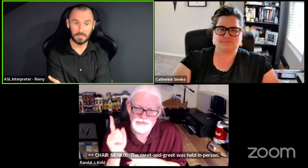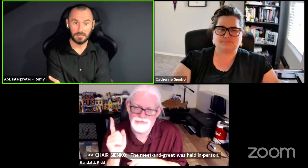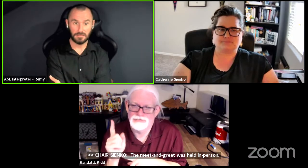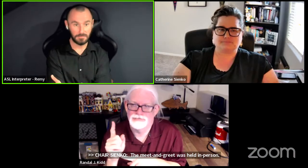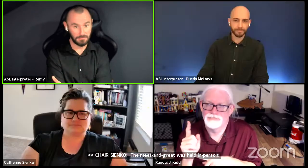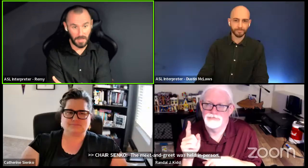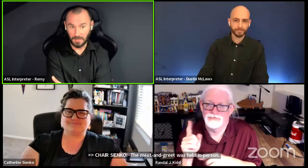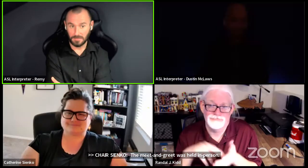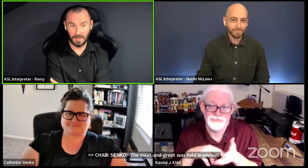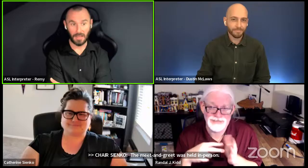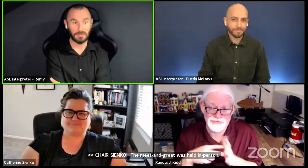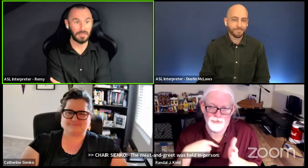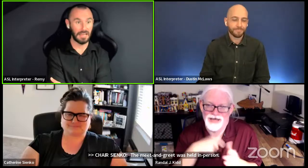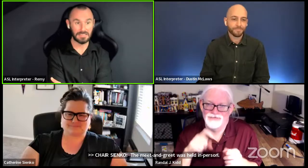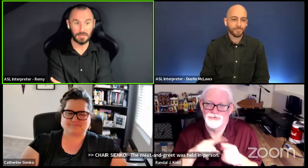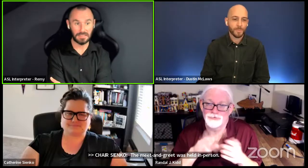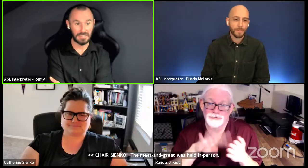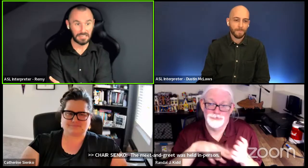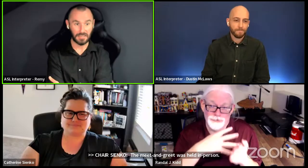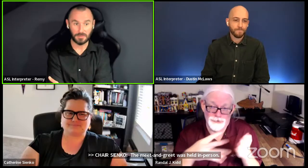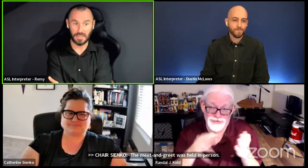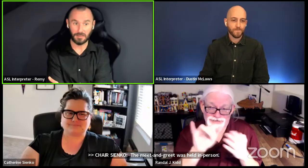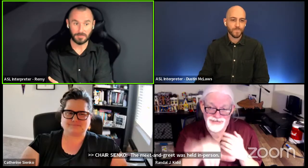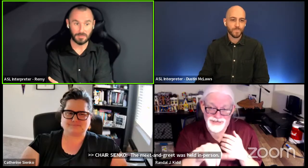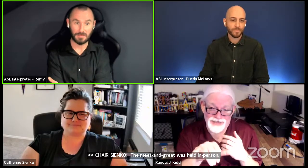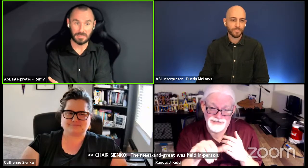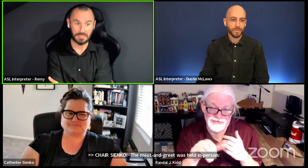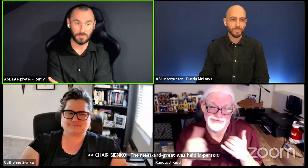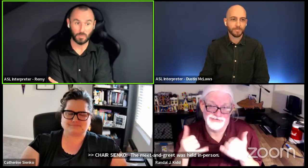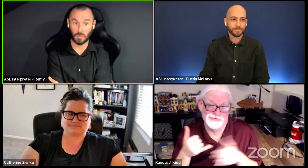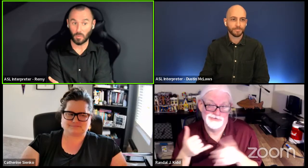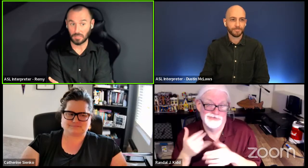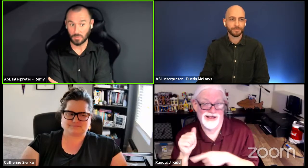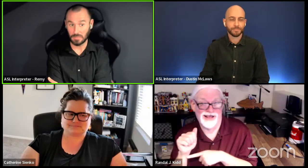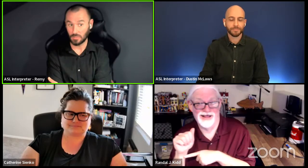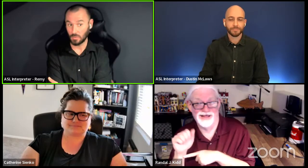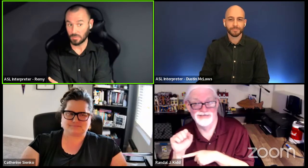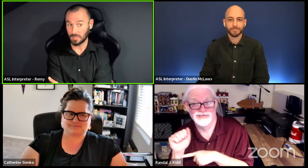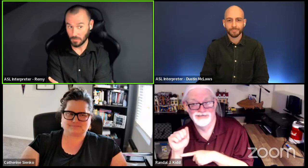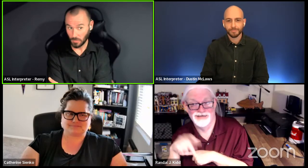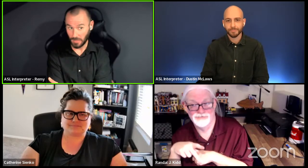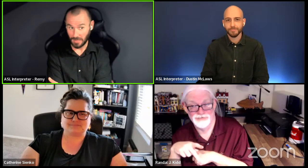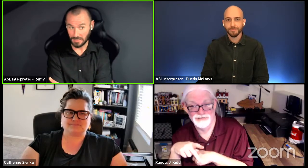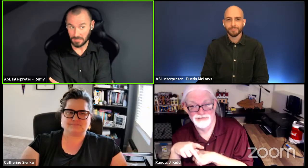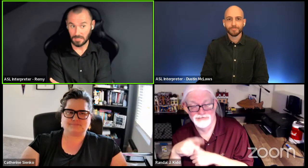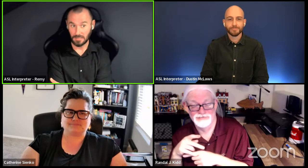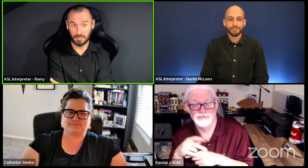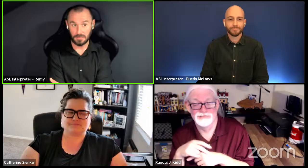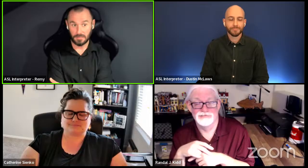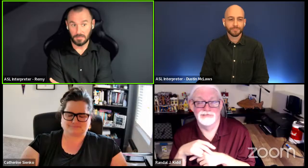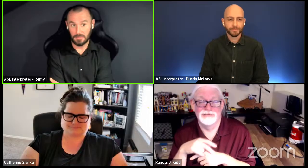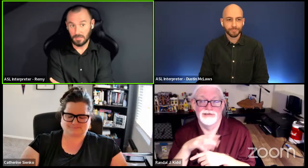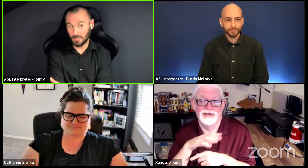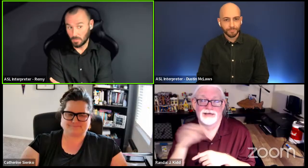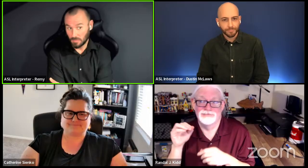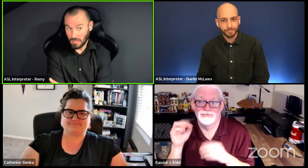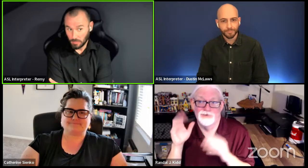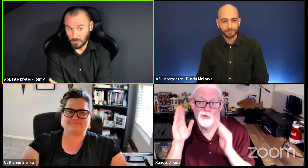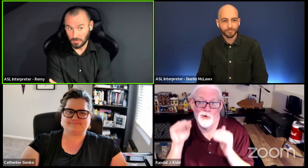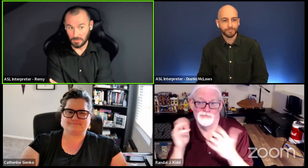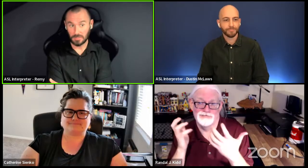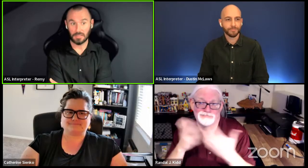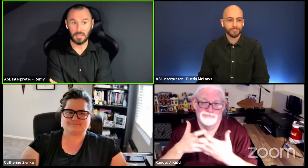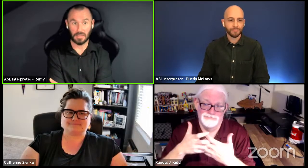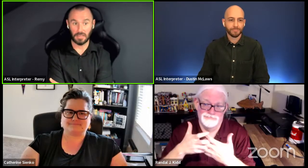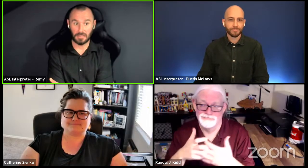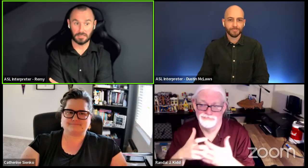event, not have it be a last minute thing that goes out. So that means we're going to need to schedule that as soon as